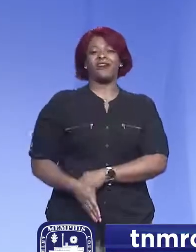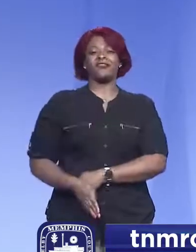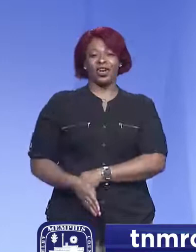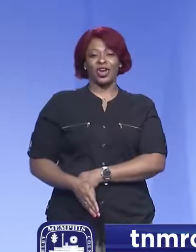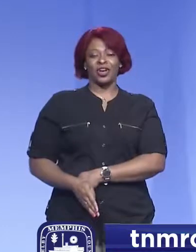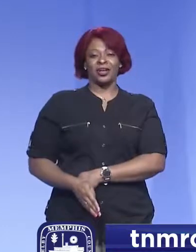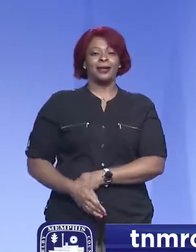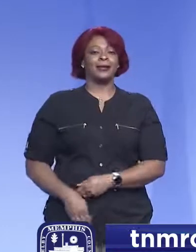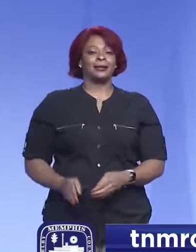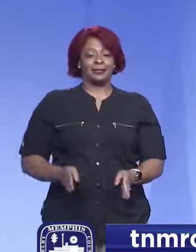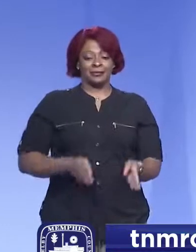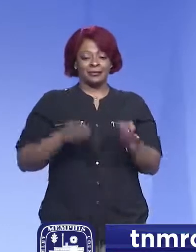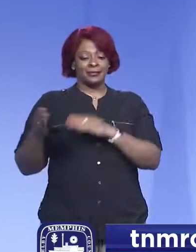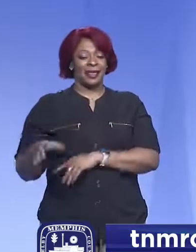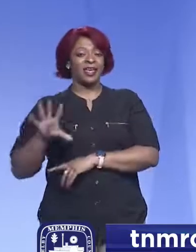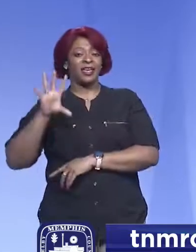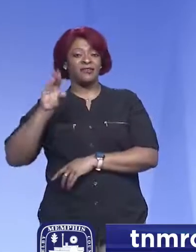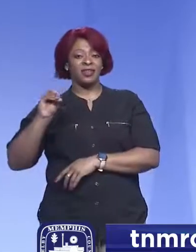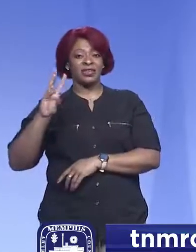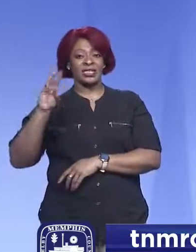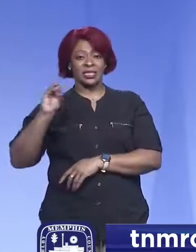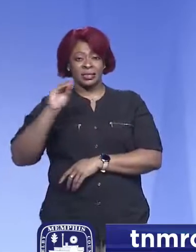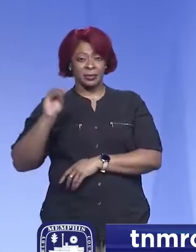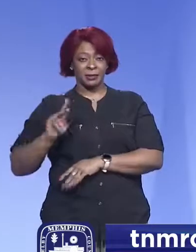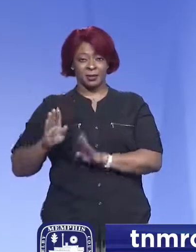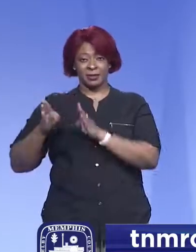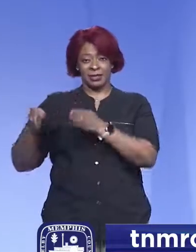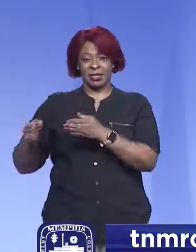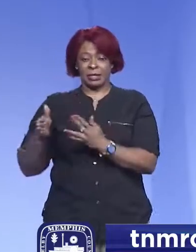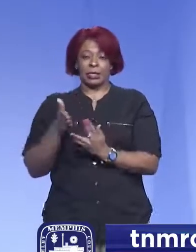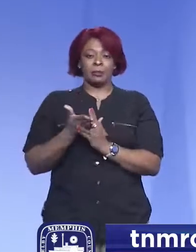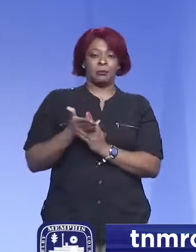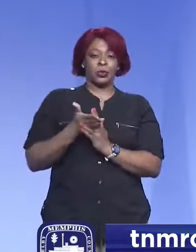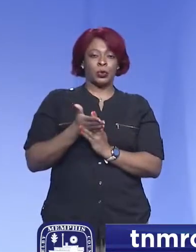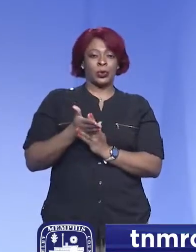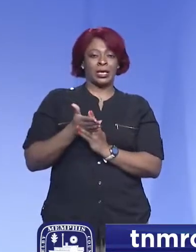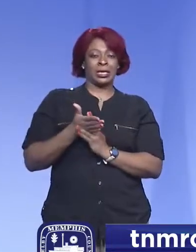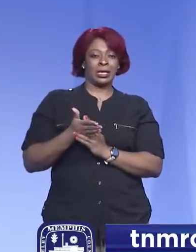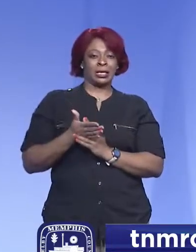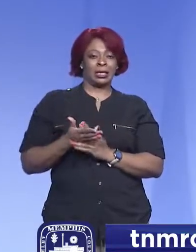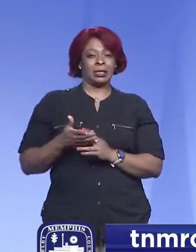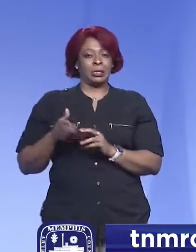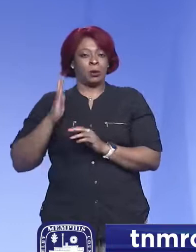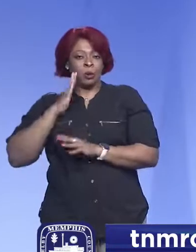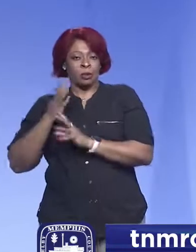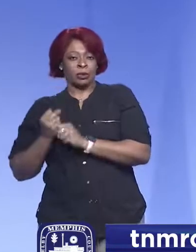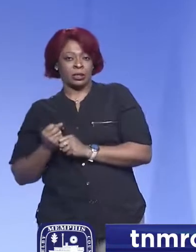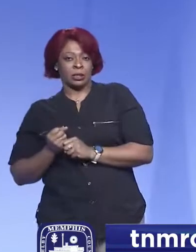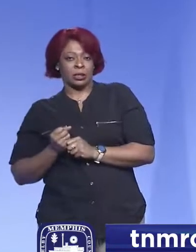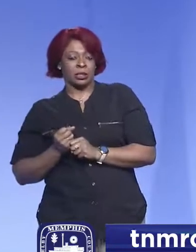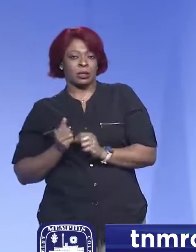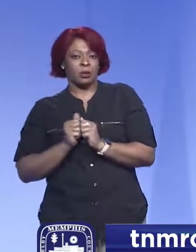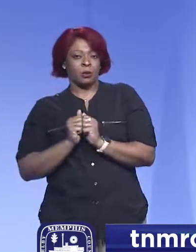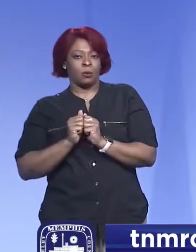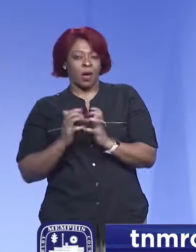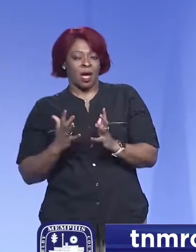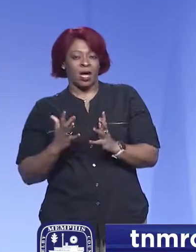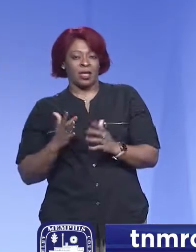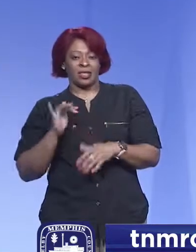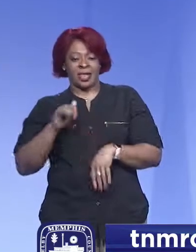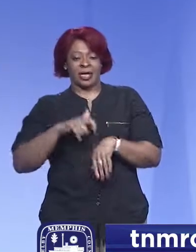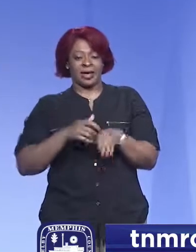you got anywhere from 50 to 60% in between who will receive it after a period of